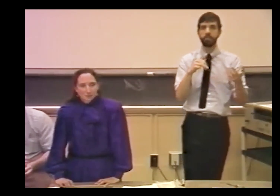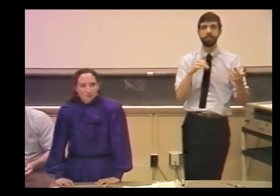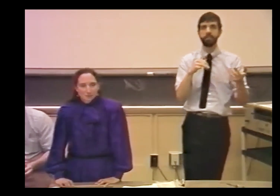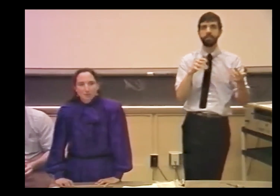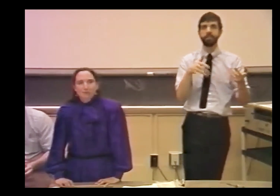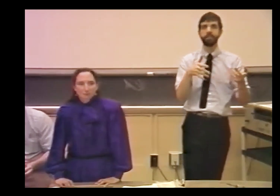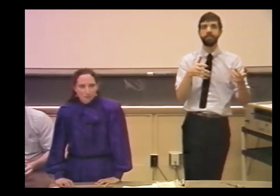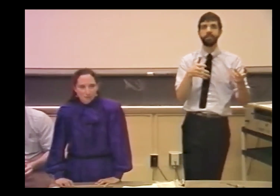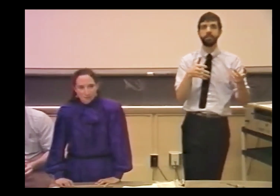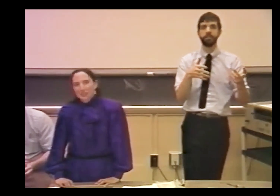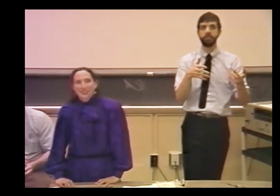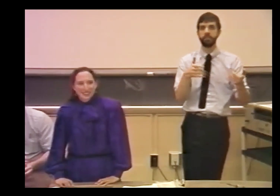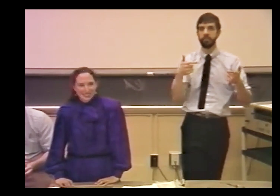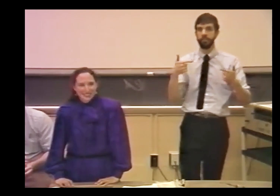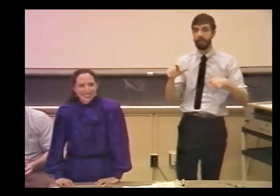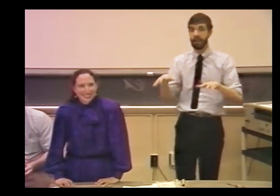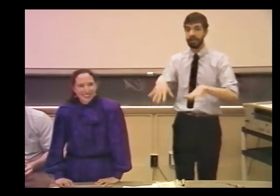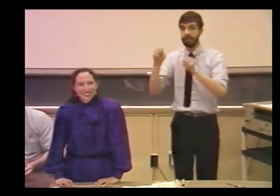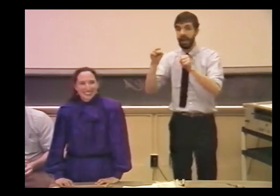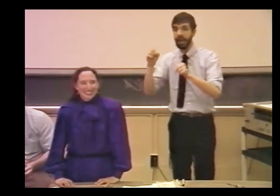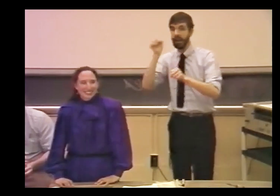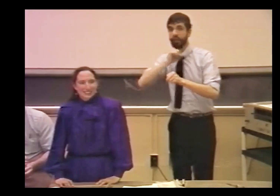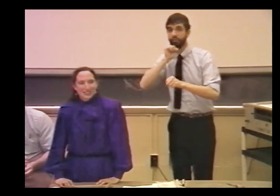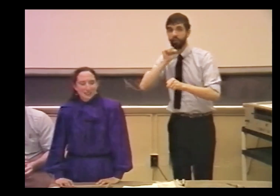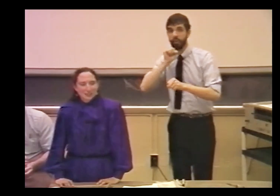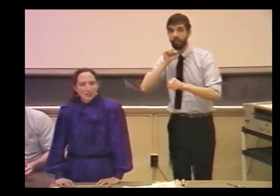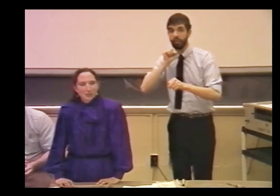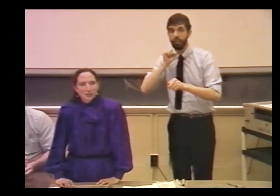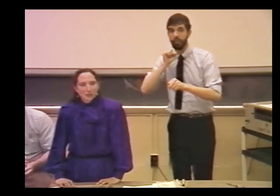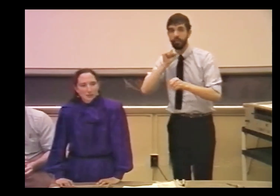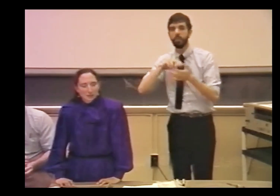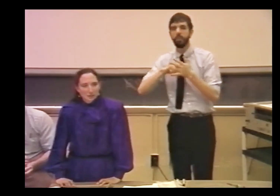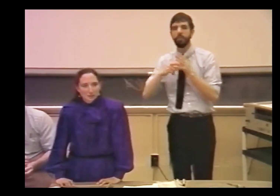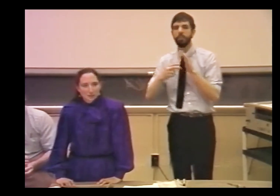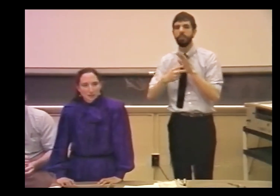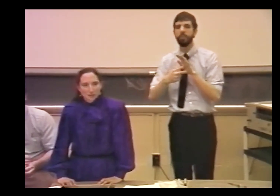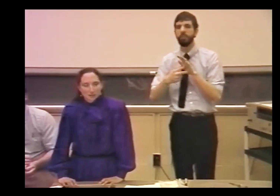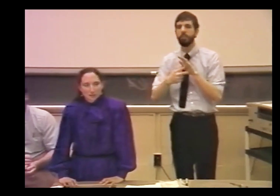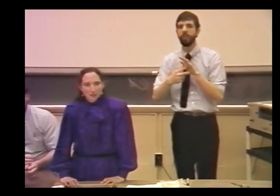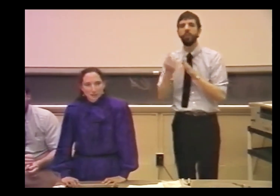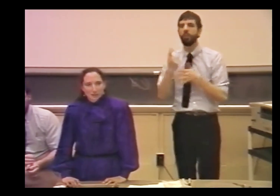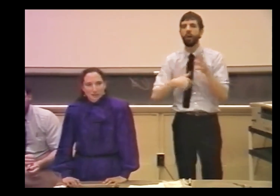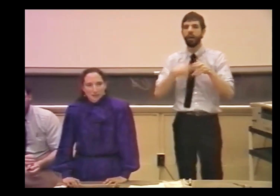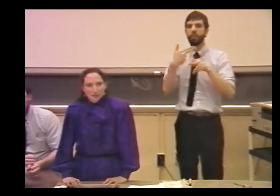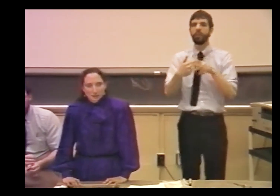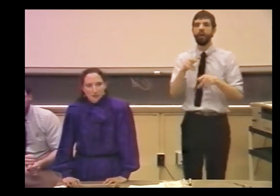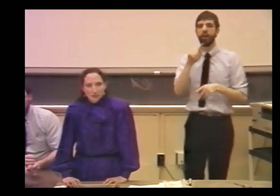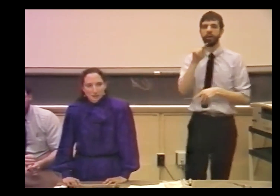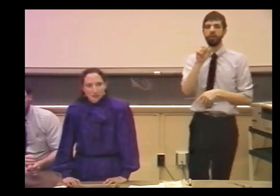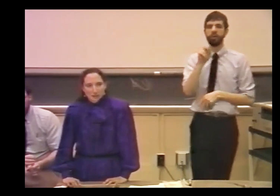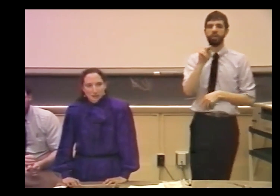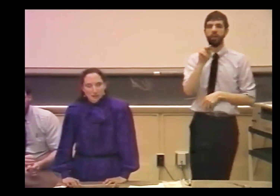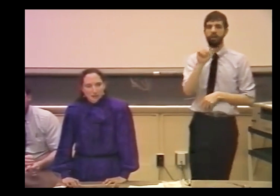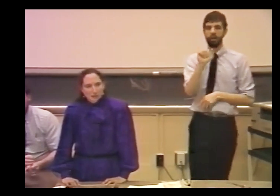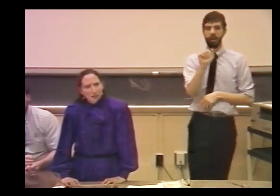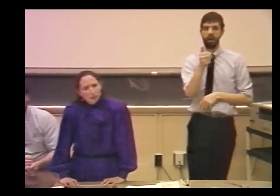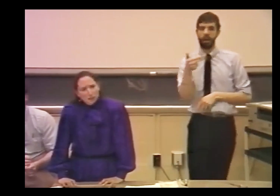ice cream. Yeah. Where the tone, what I was calling the tone, is serving to mean